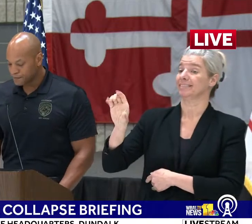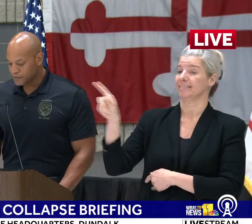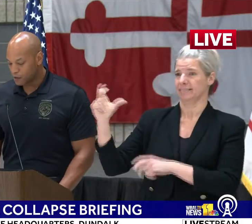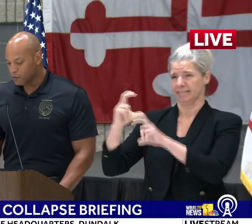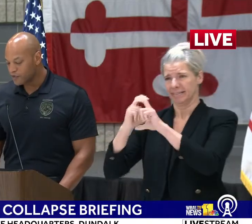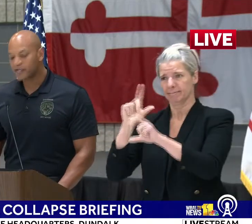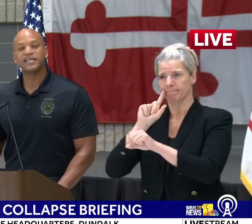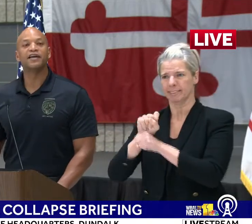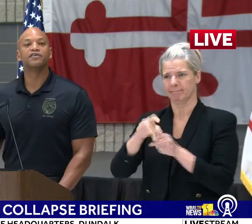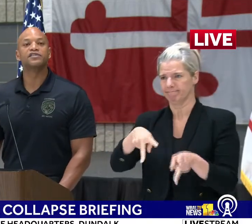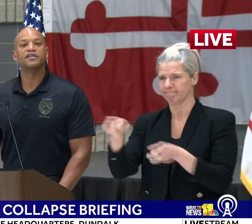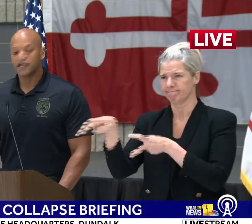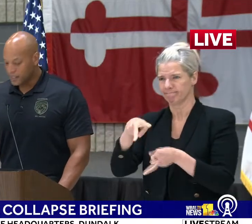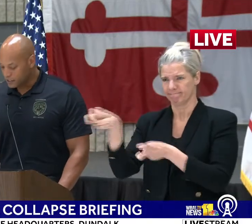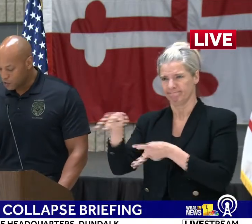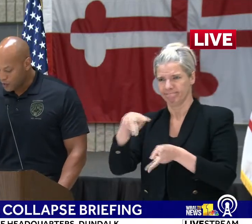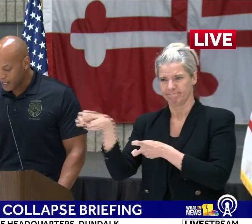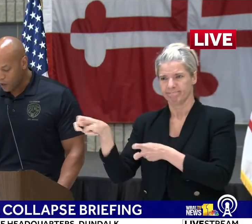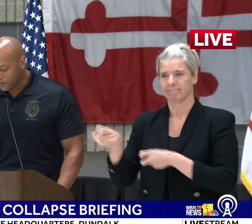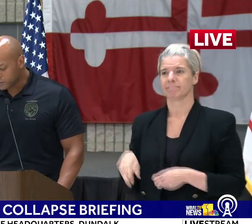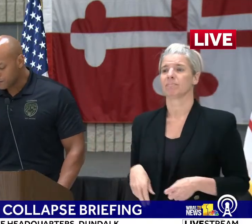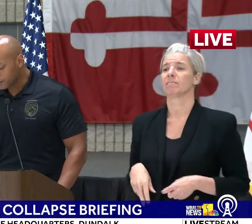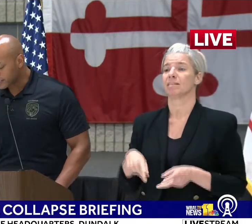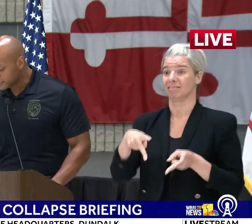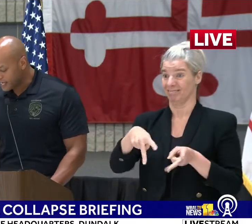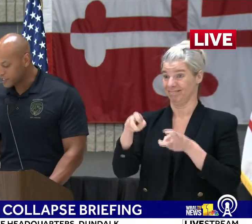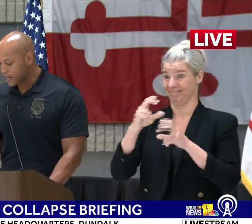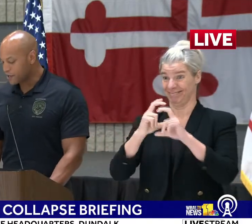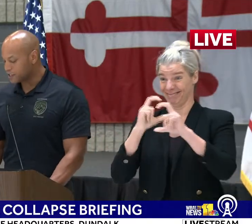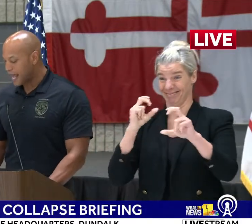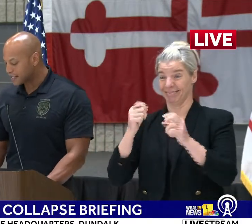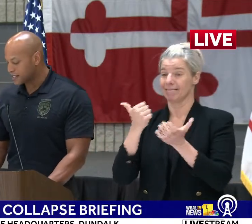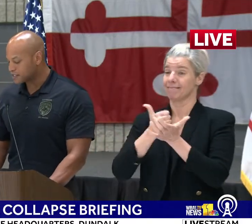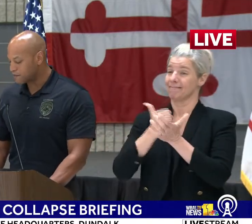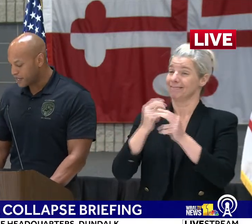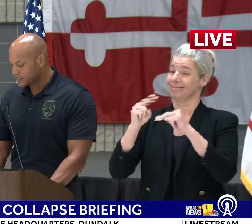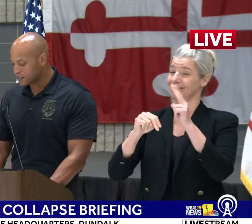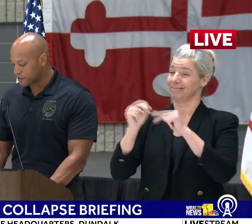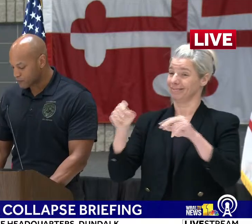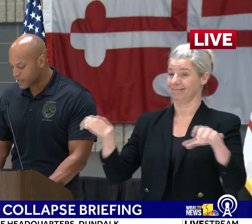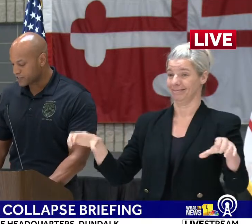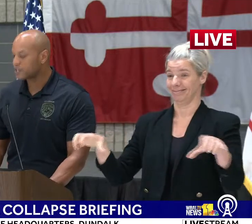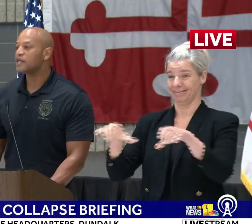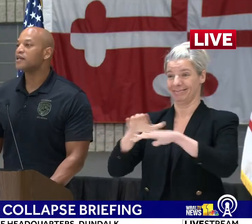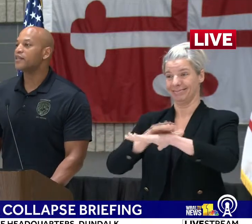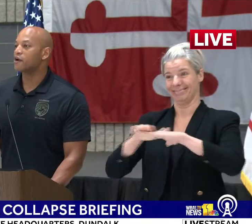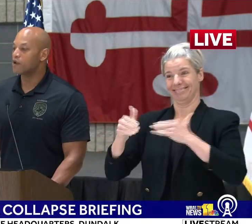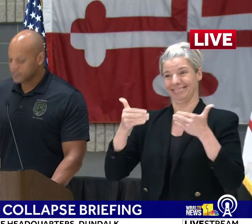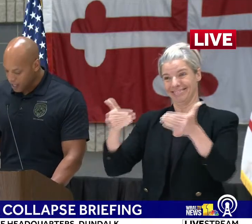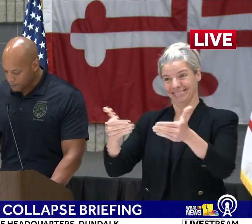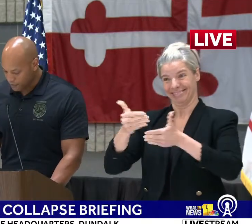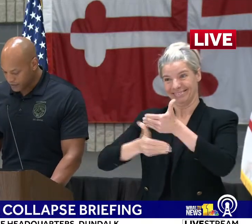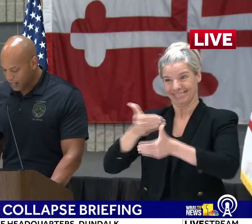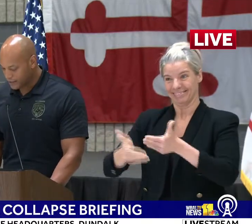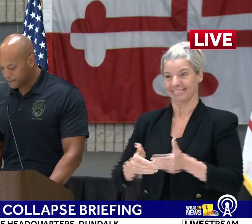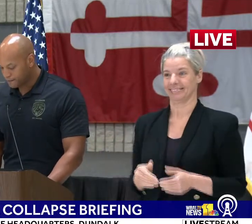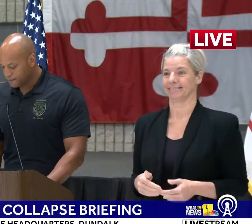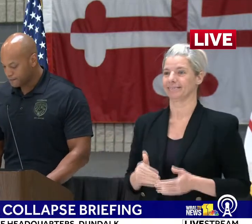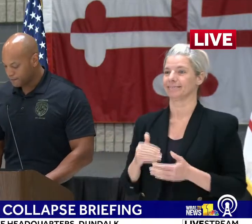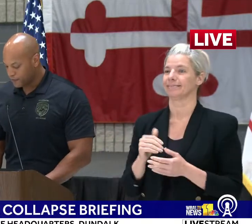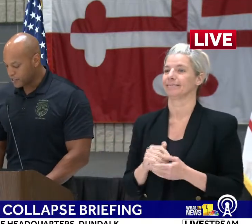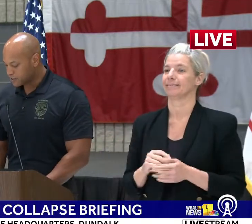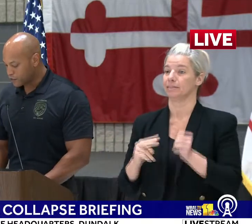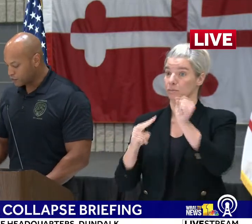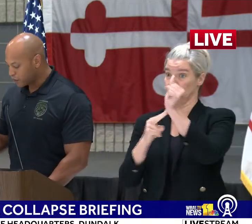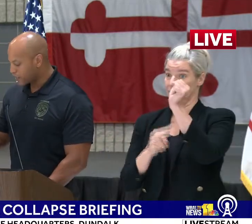dolly. Now, removing the containers is going to help us to build a staging area to access the pieces of the bridge that are on top of the